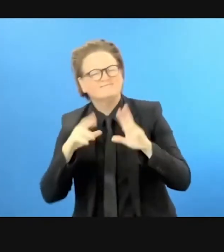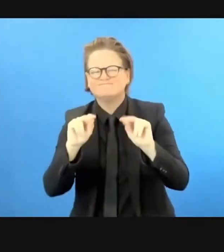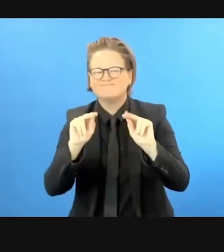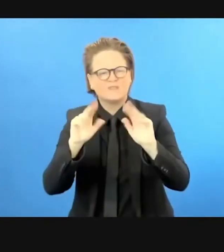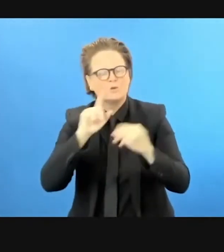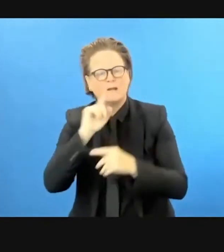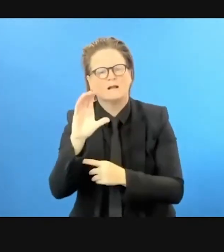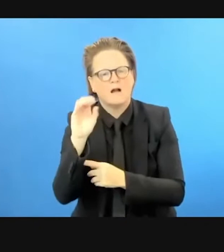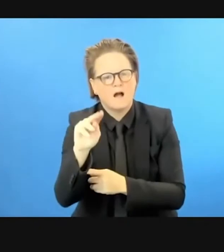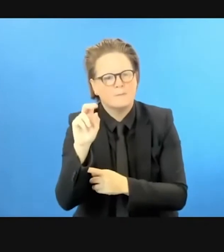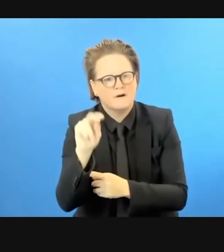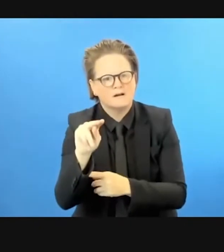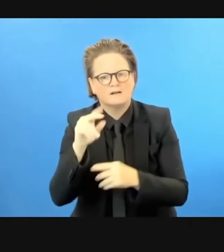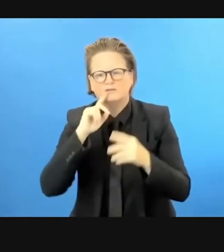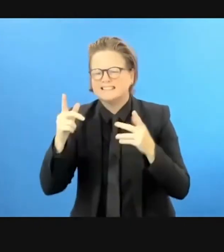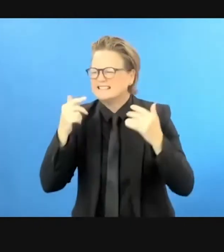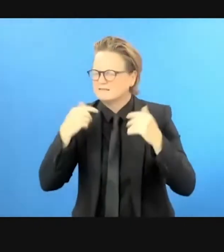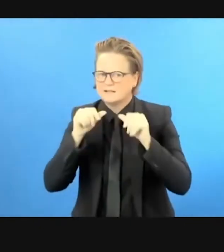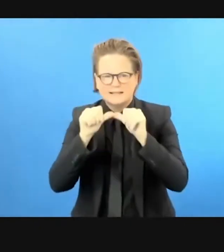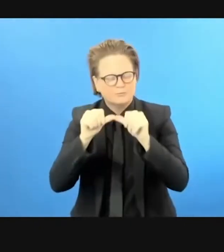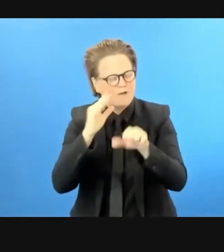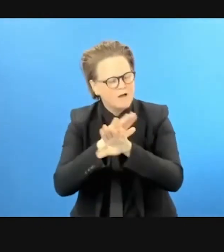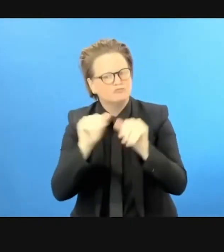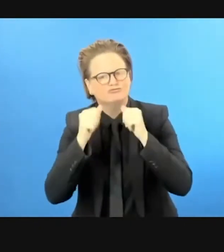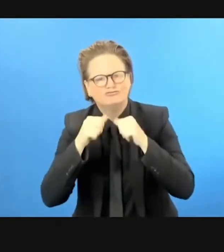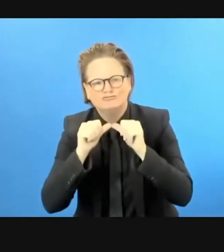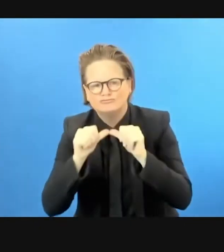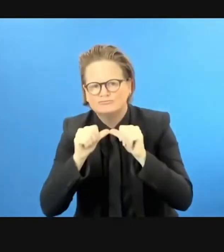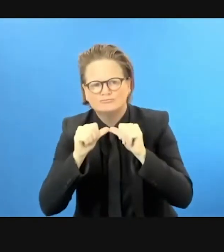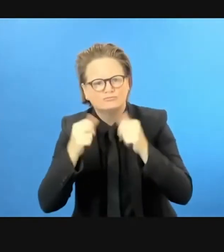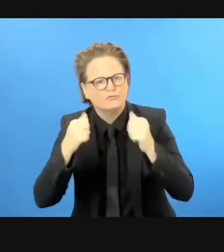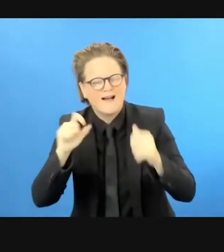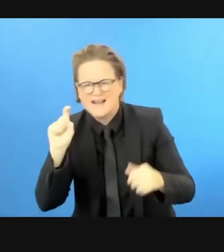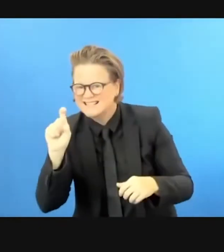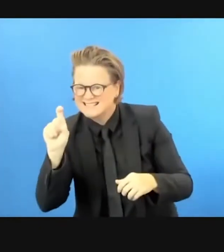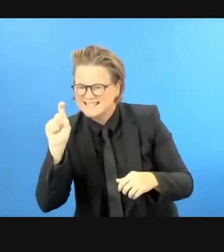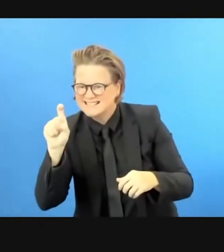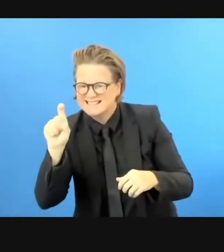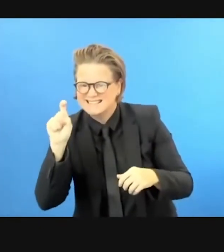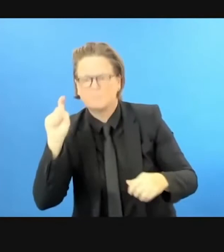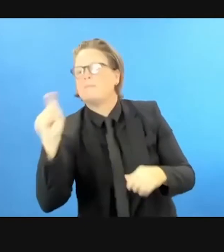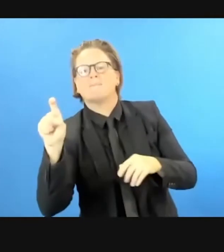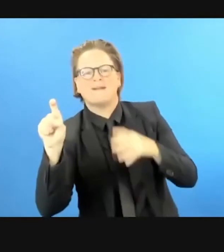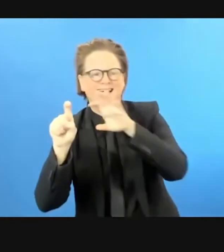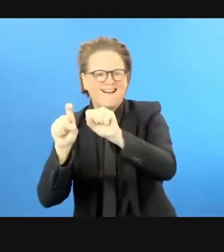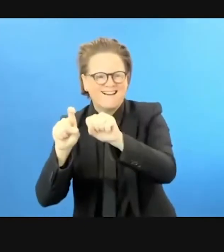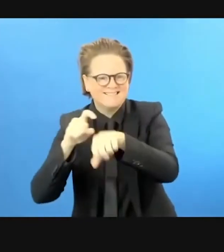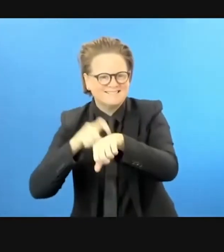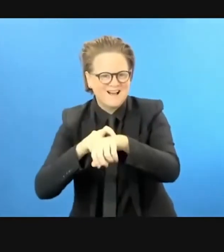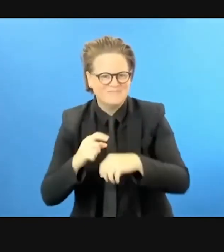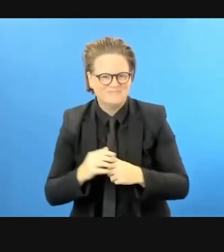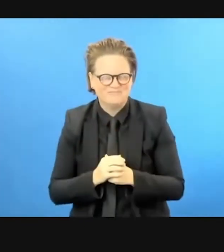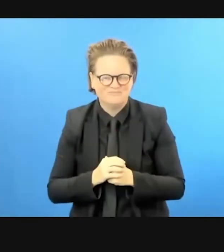over multiple days, people are able to secure an appointment. And Director Bond, actually, I should have said for the